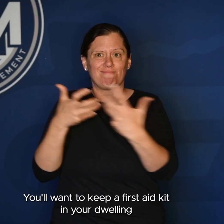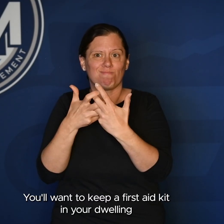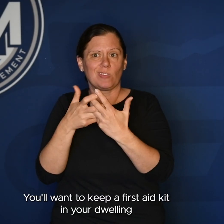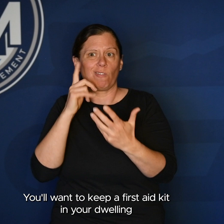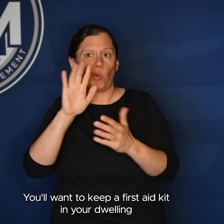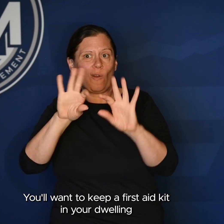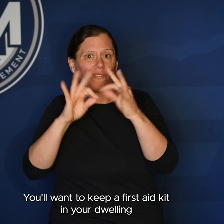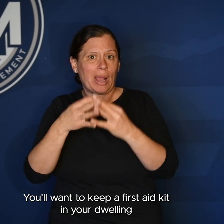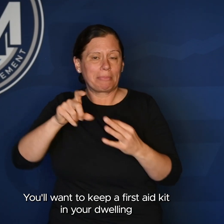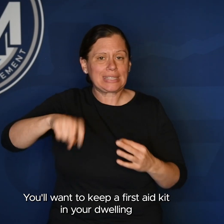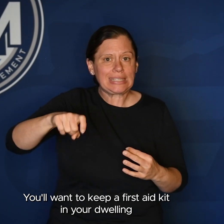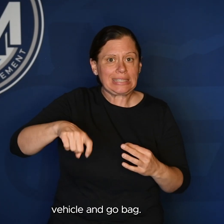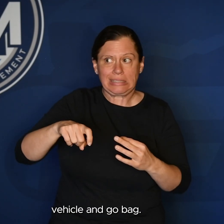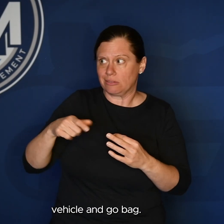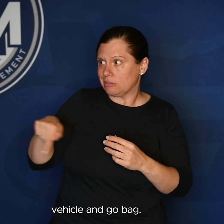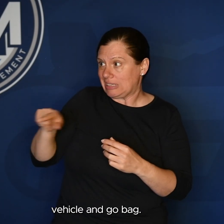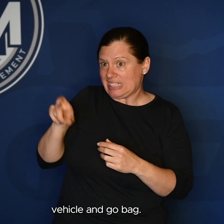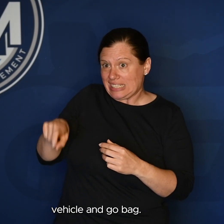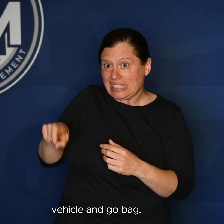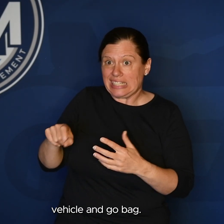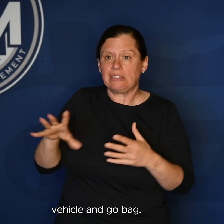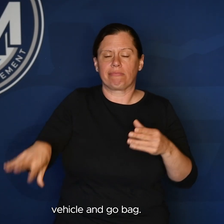kit in your dwelling, vehicle, and go bag.